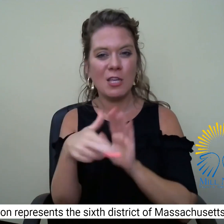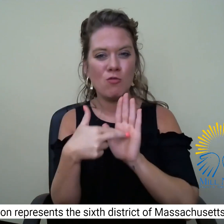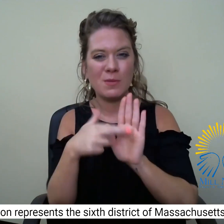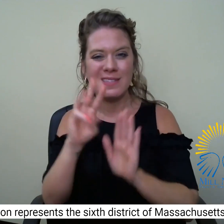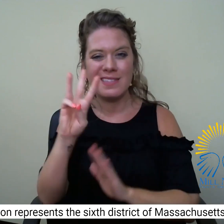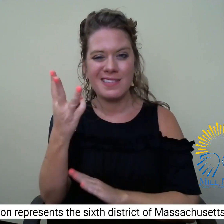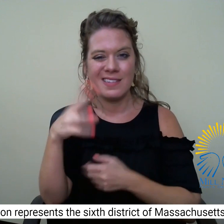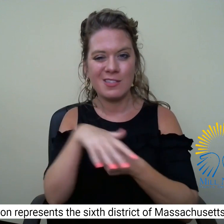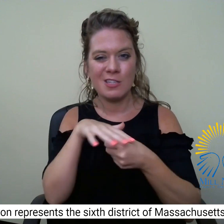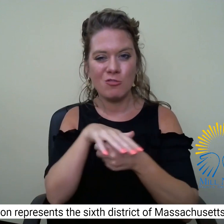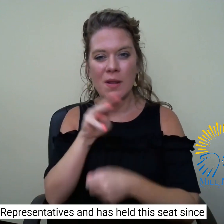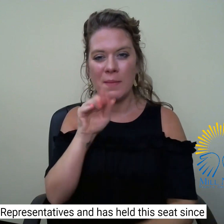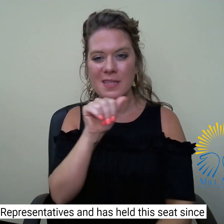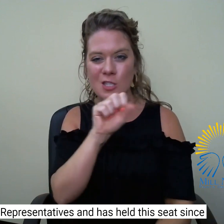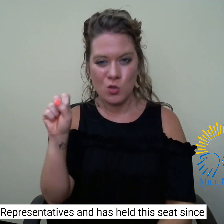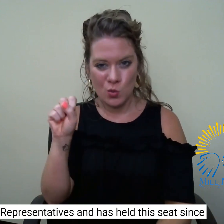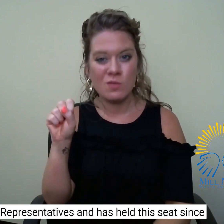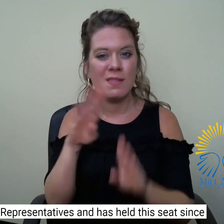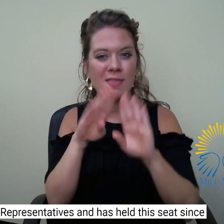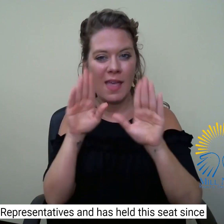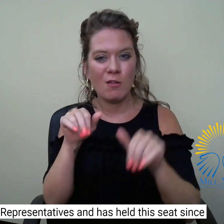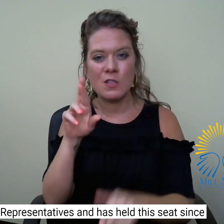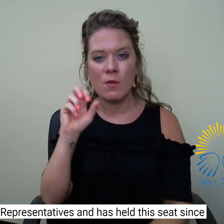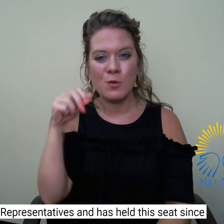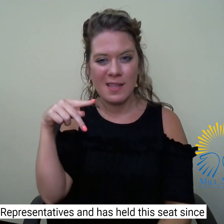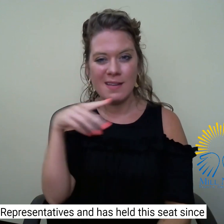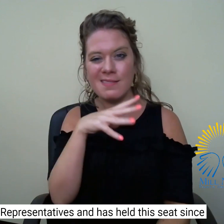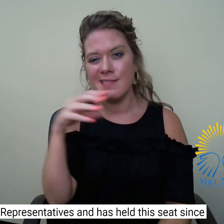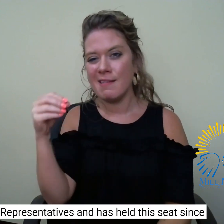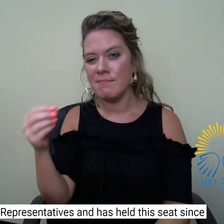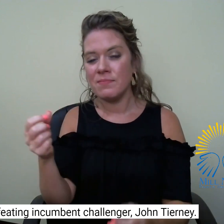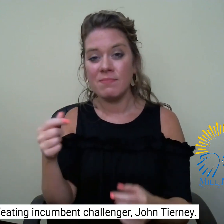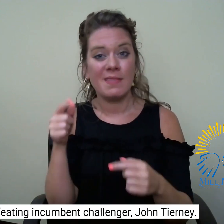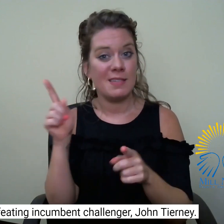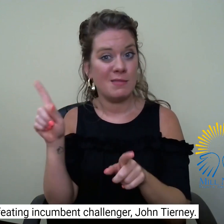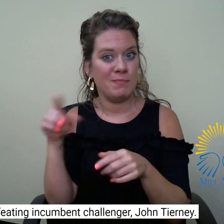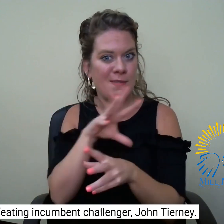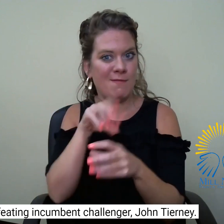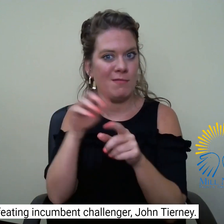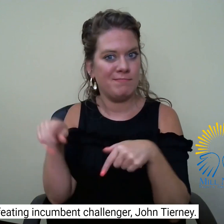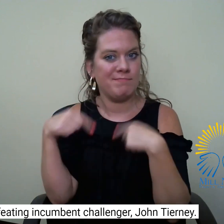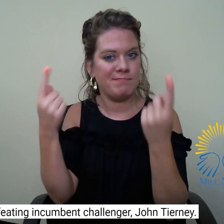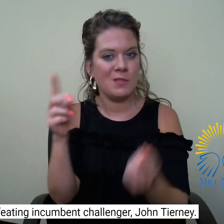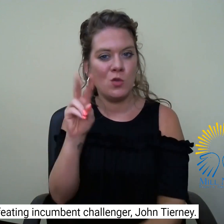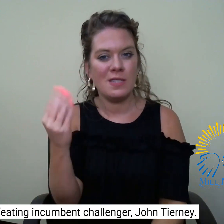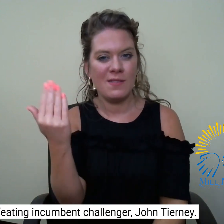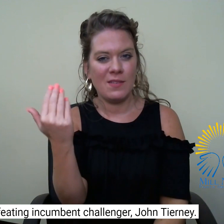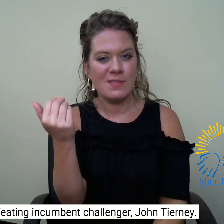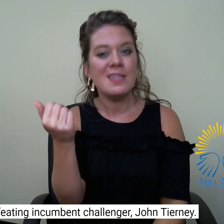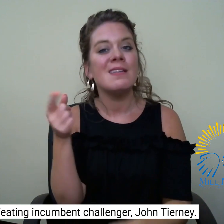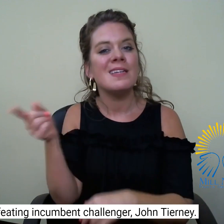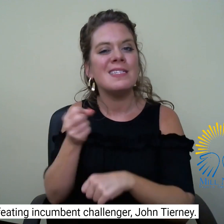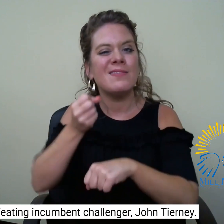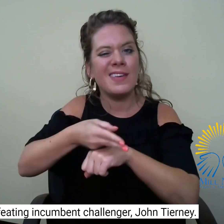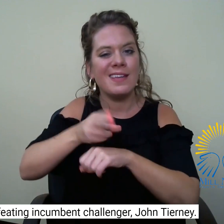District of Massachusetts in the House of Representatives and has held this seat since 2015 after defeating incumbent challenger John